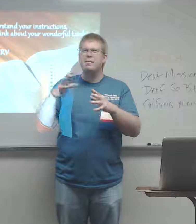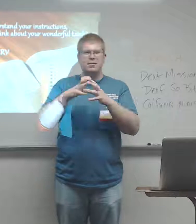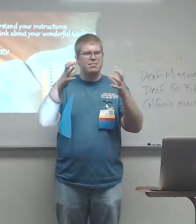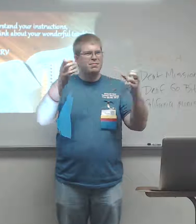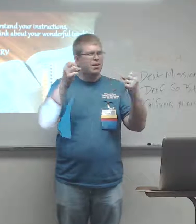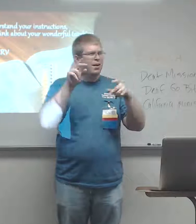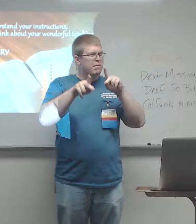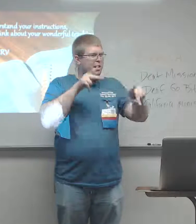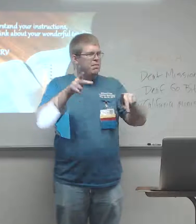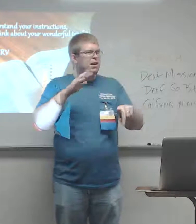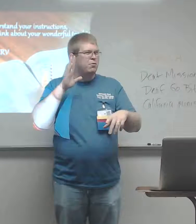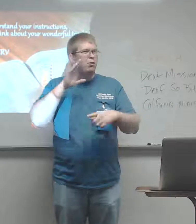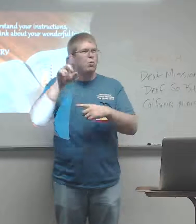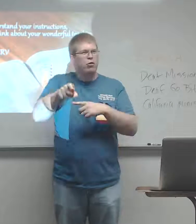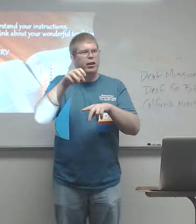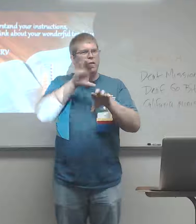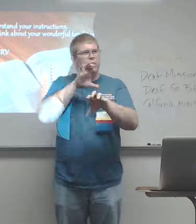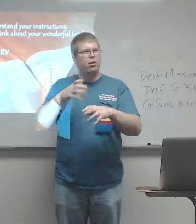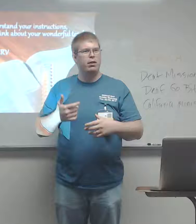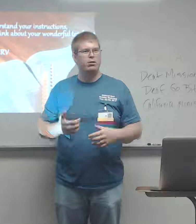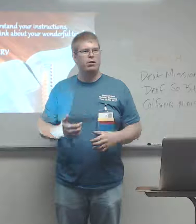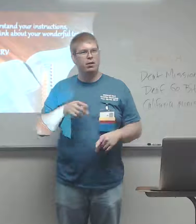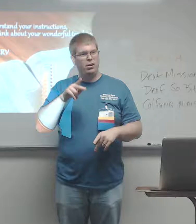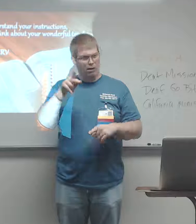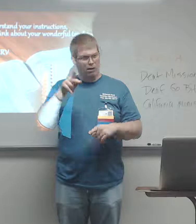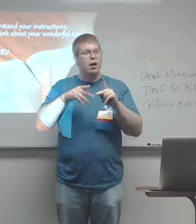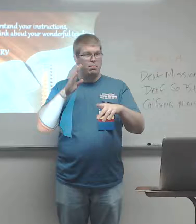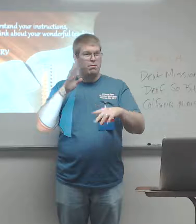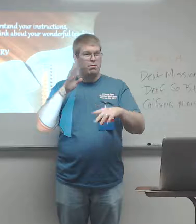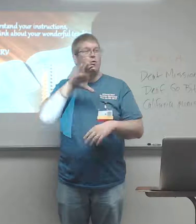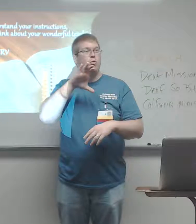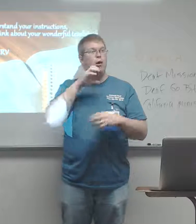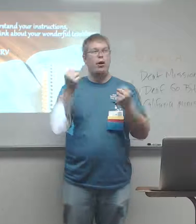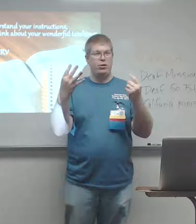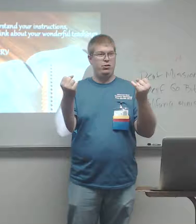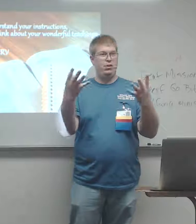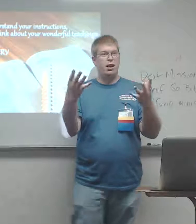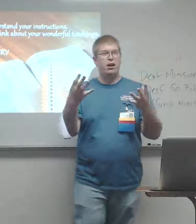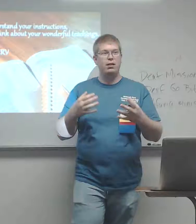as many people will click and watch. People watch that.